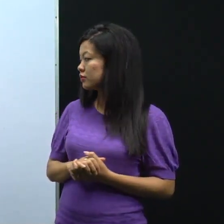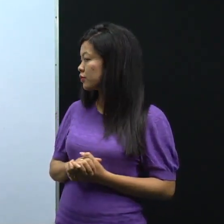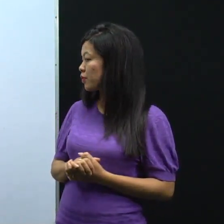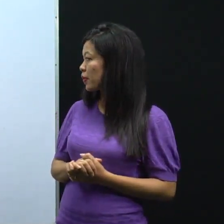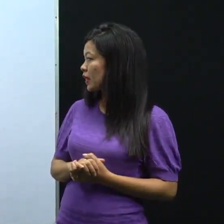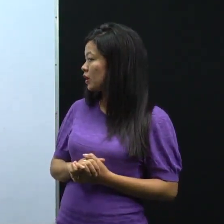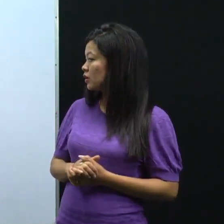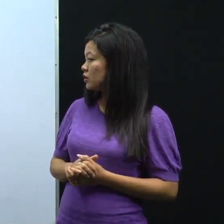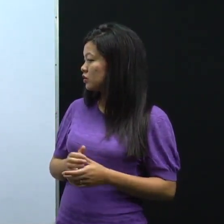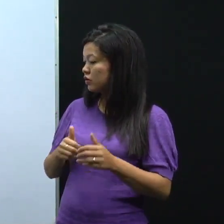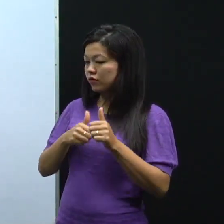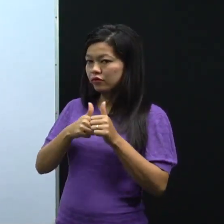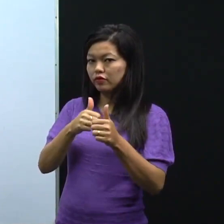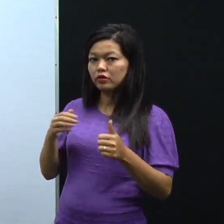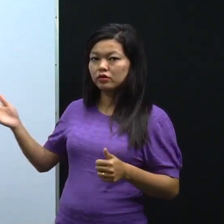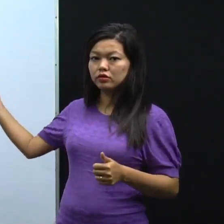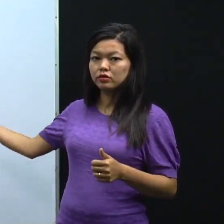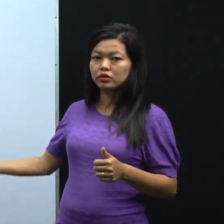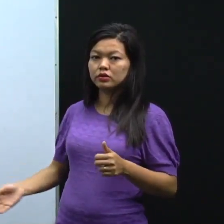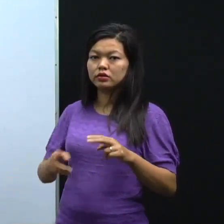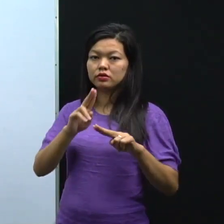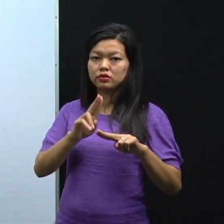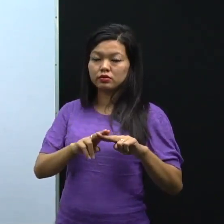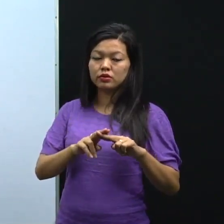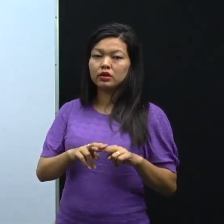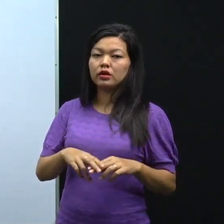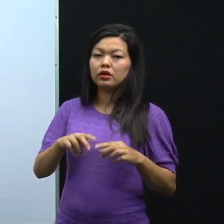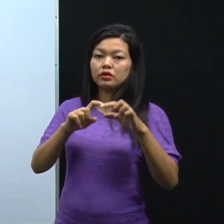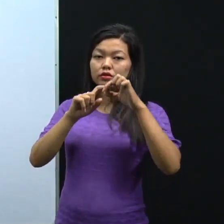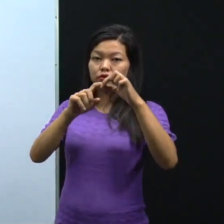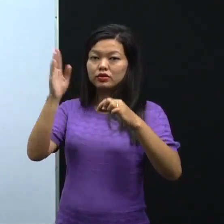we will apply this formula and then we'll find out this answer.